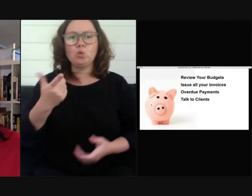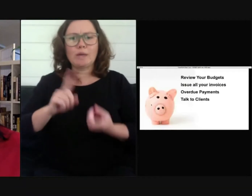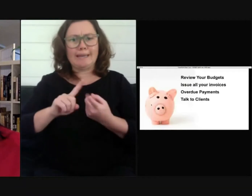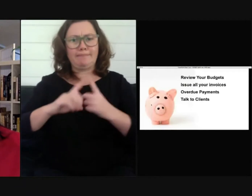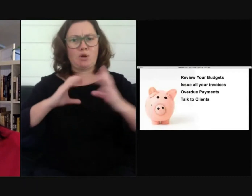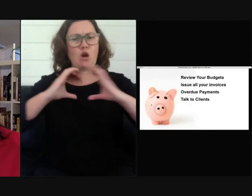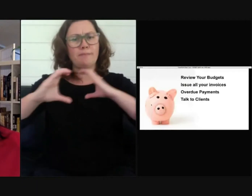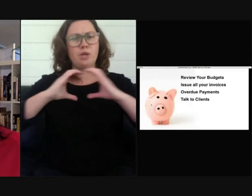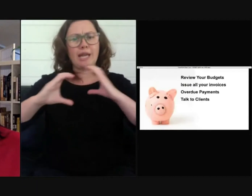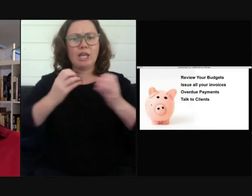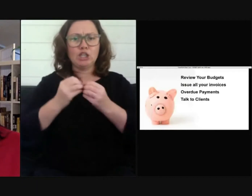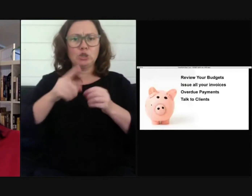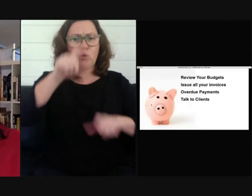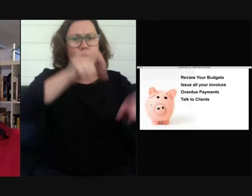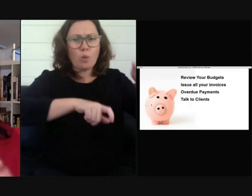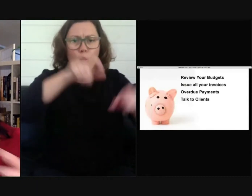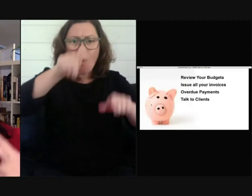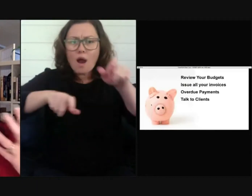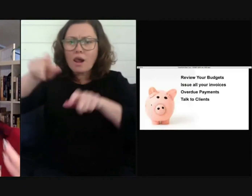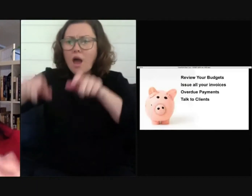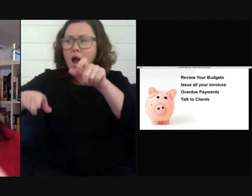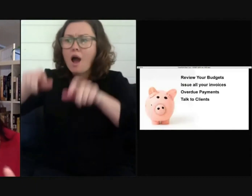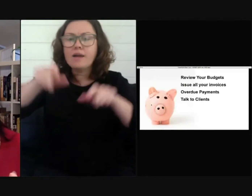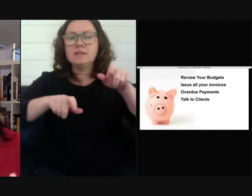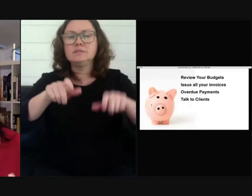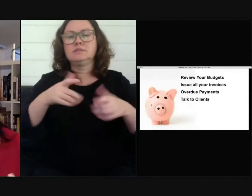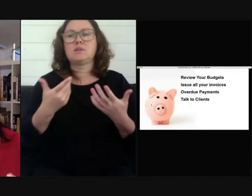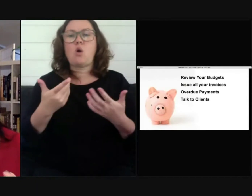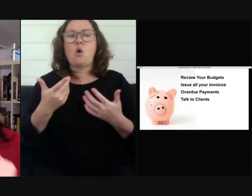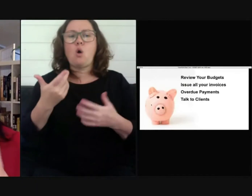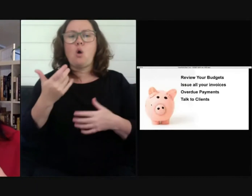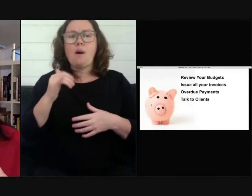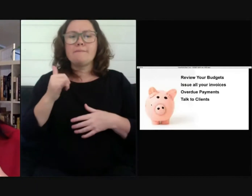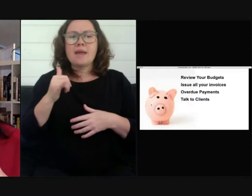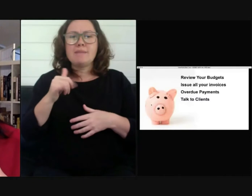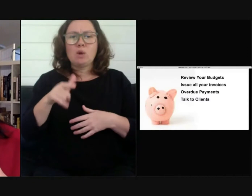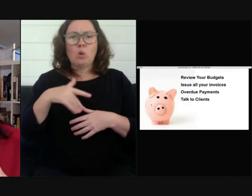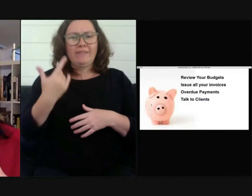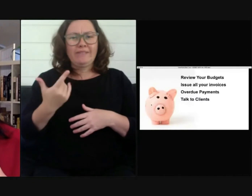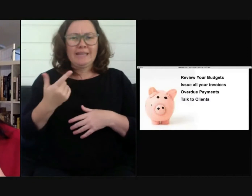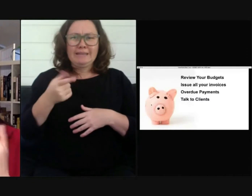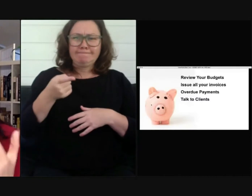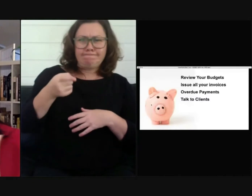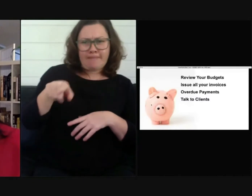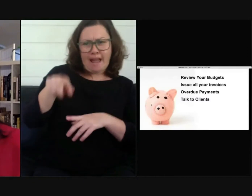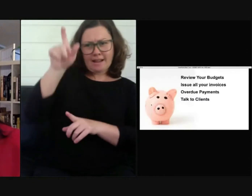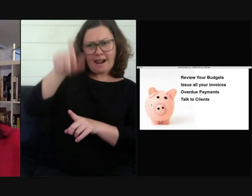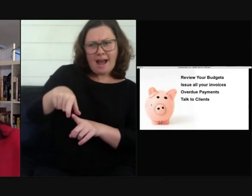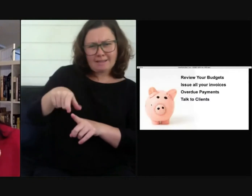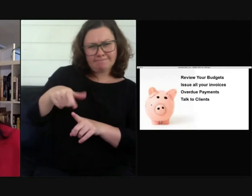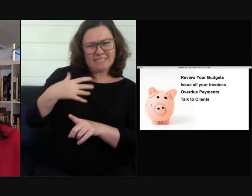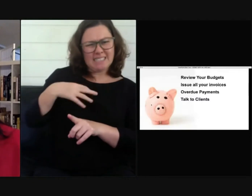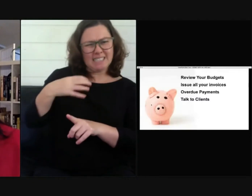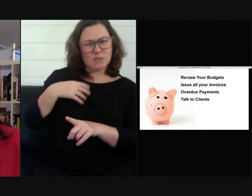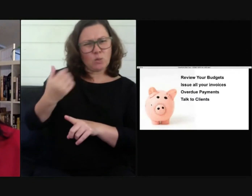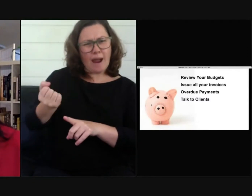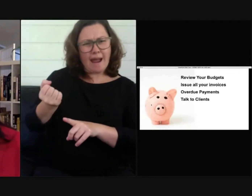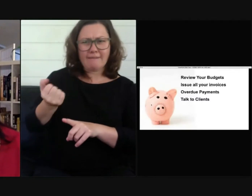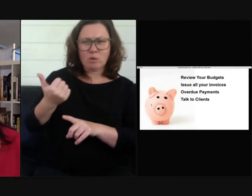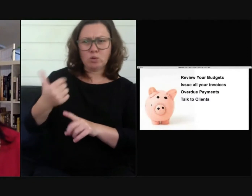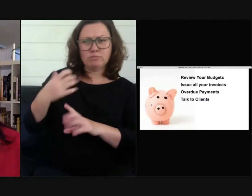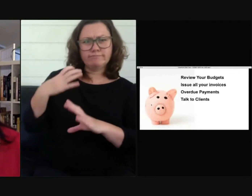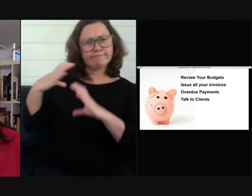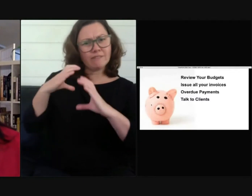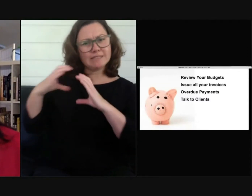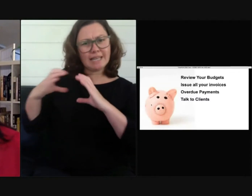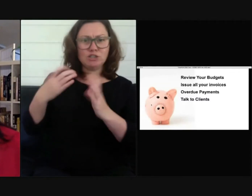think of who needs to be involved in the conversation with you. And really, this is particularly important